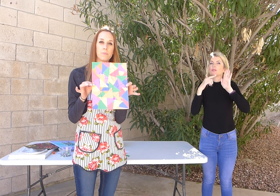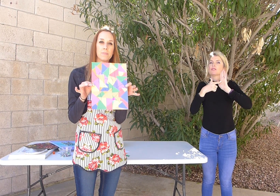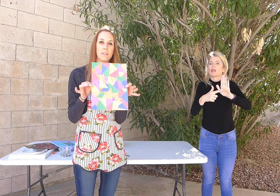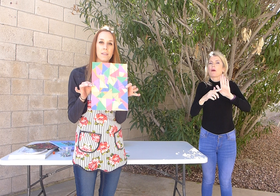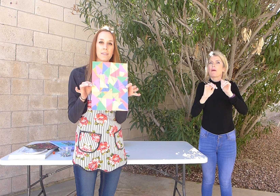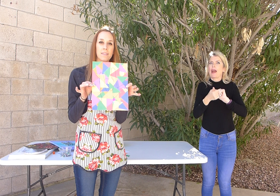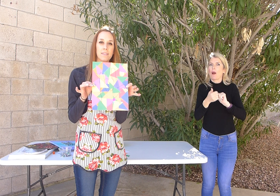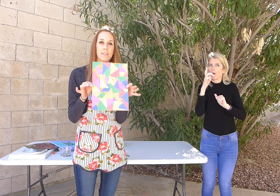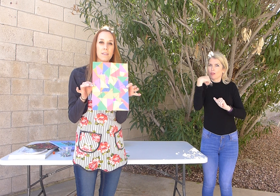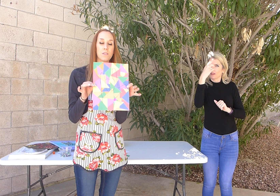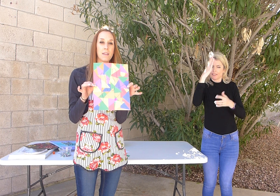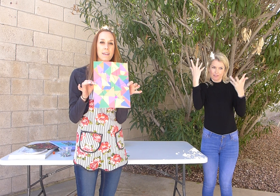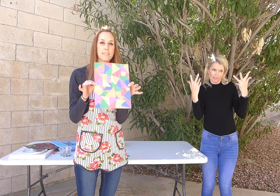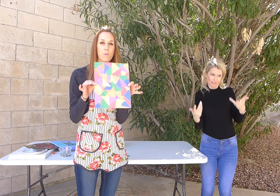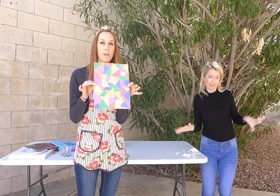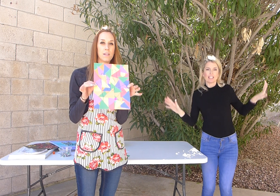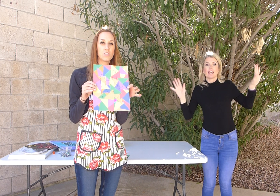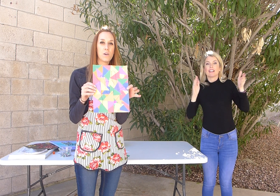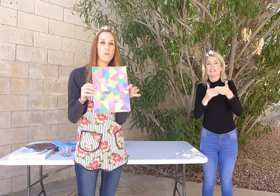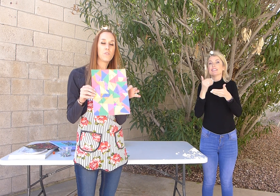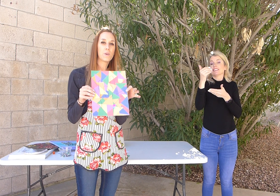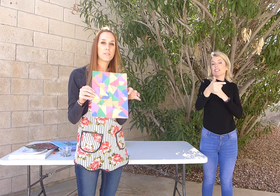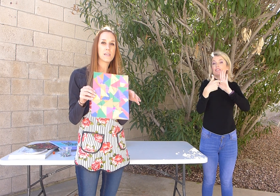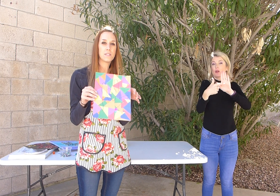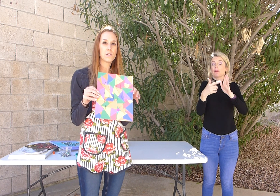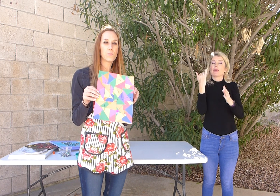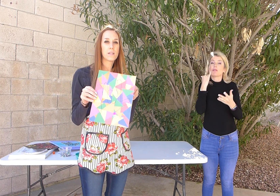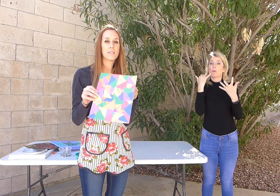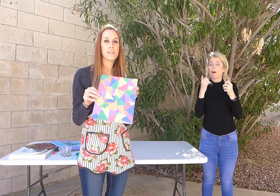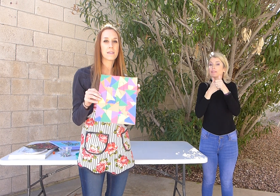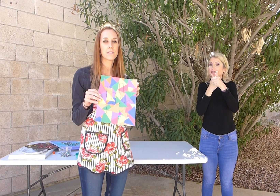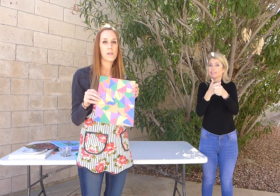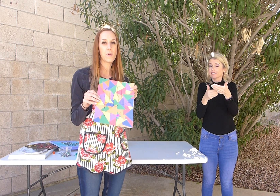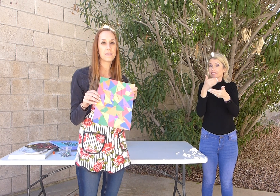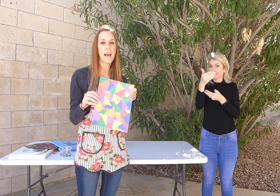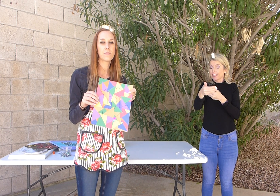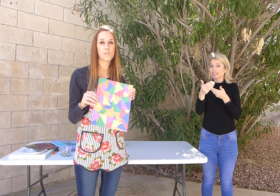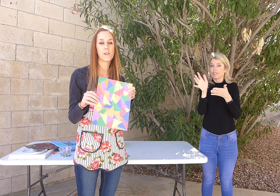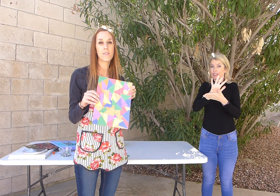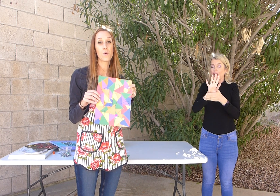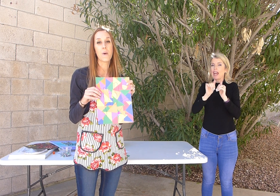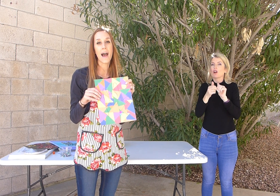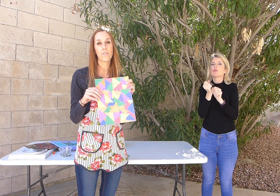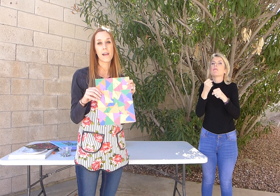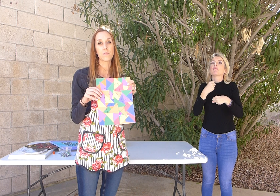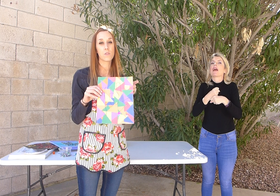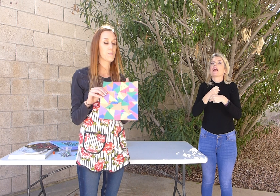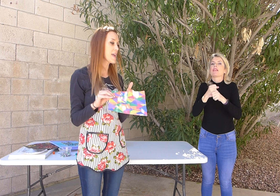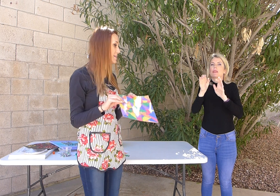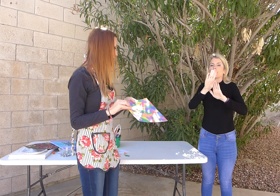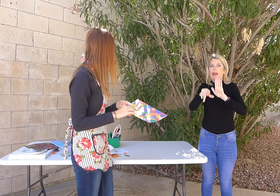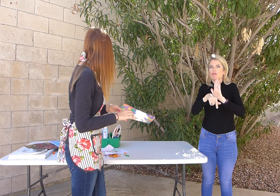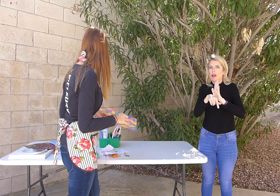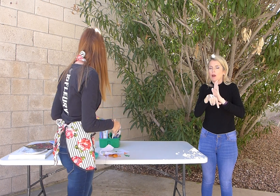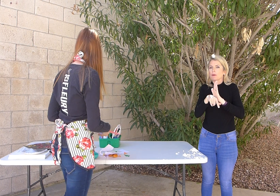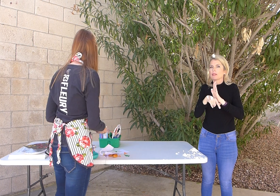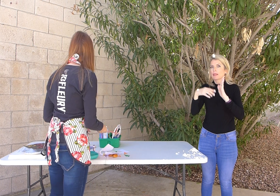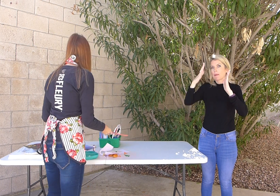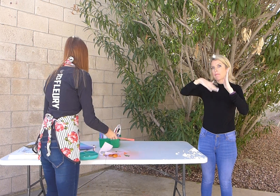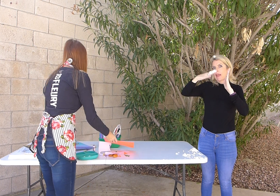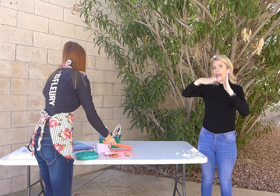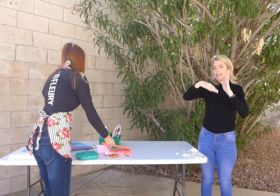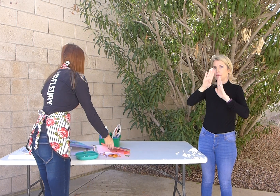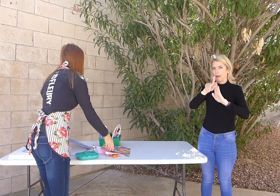ends up. So the next thing we're going to show you, if you want to stay tuned, want to see the next clip, is how to create the background, the painted